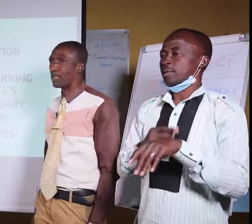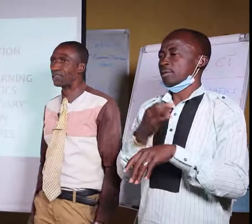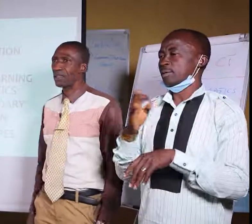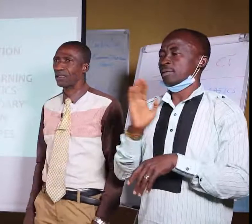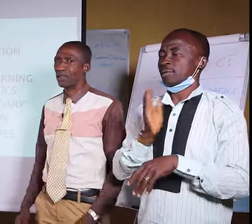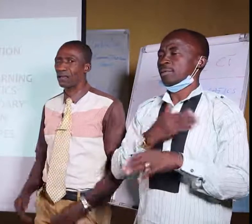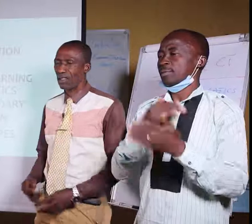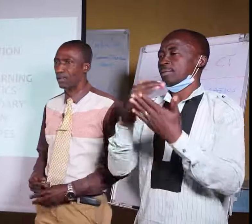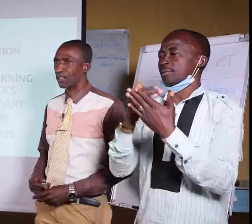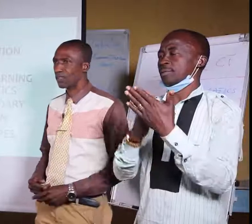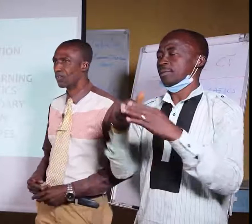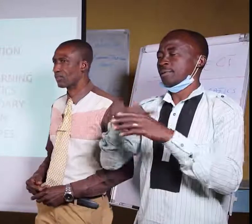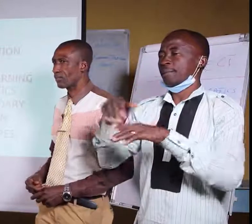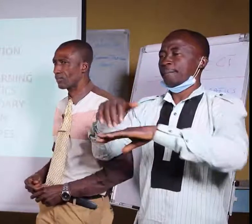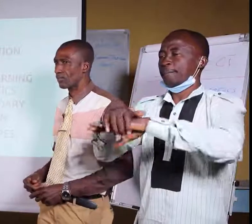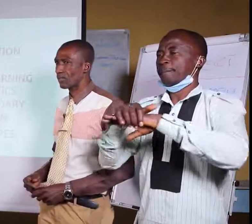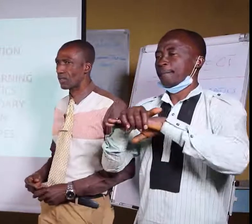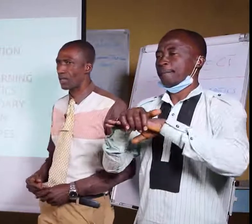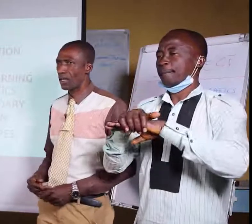our lesson in mathematics.